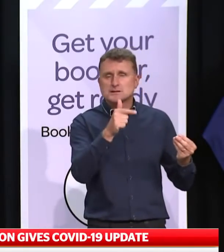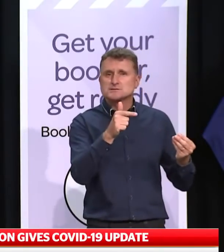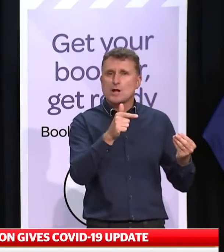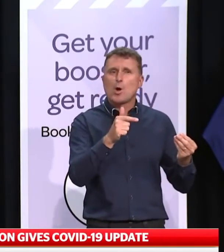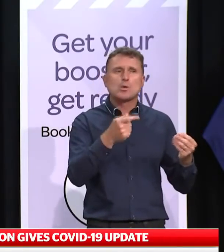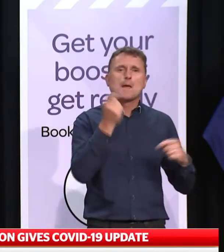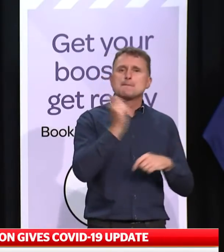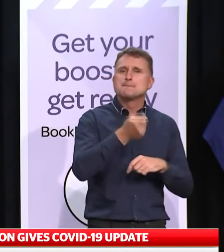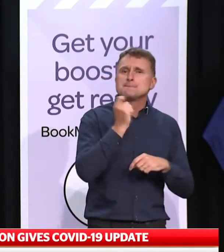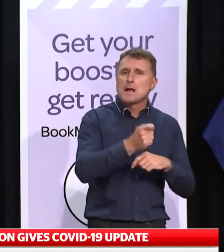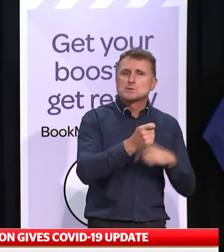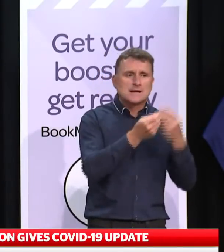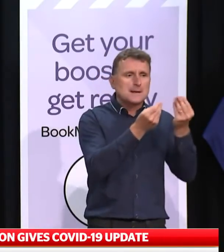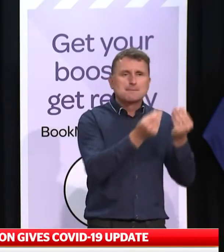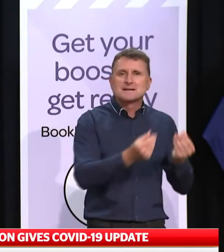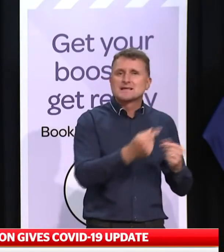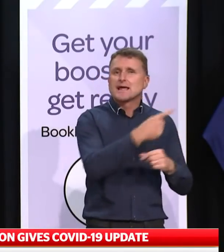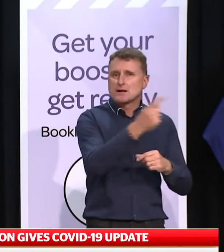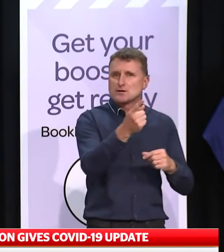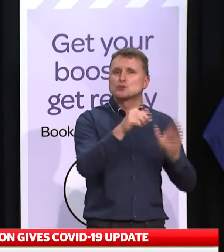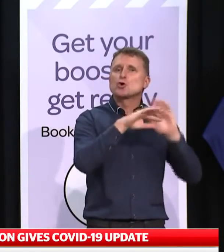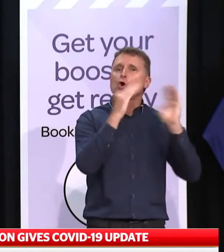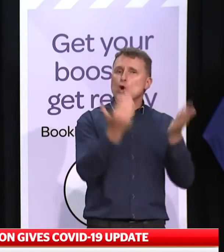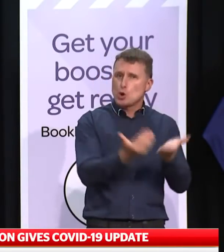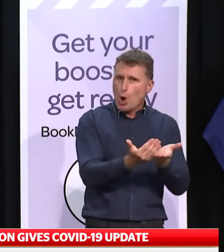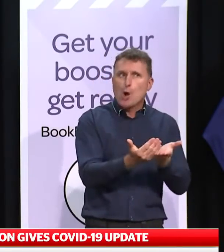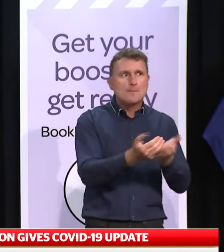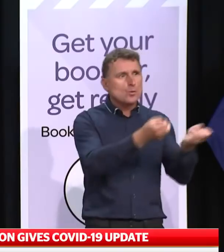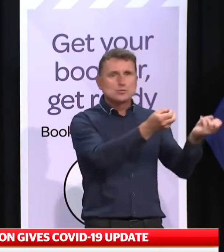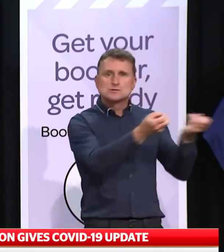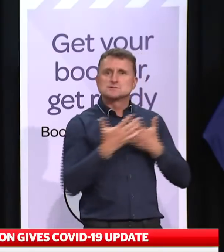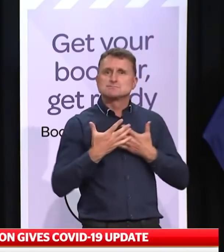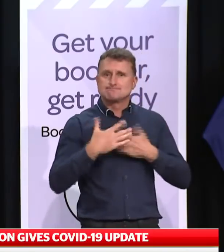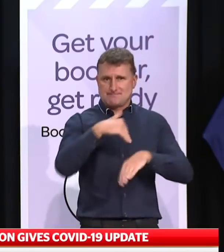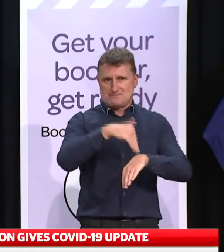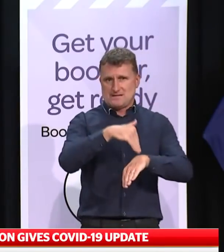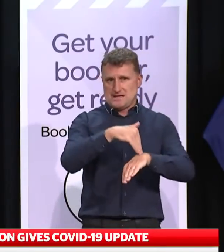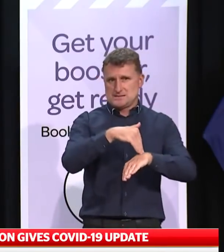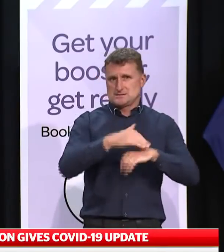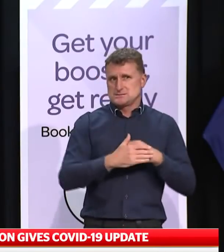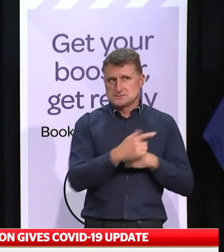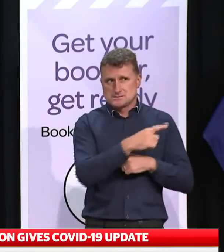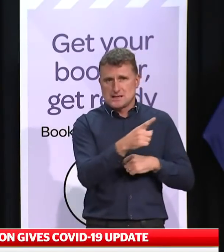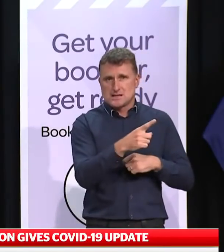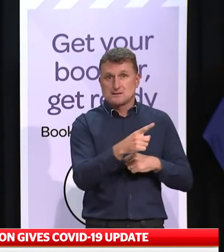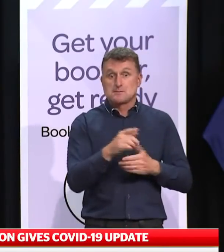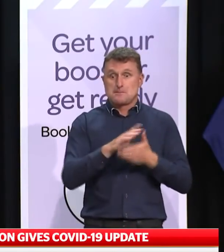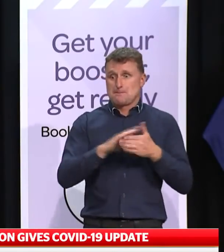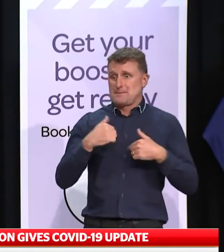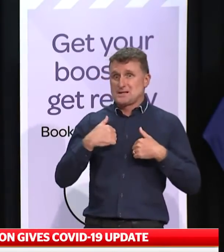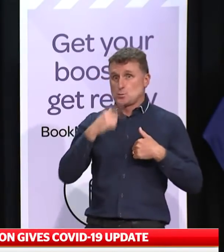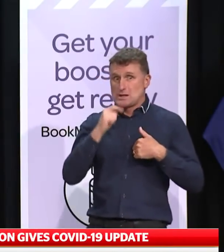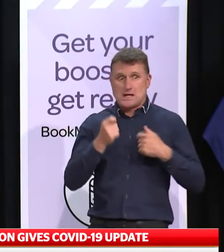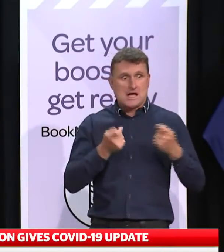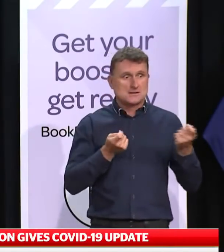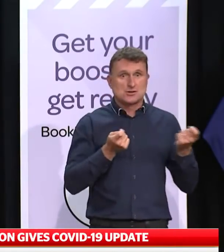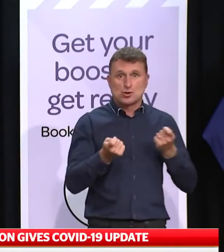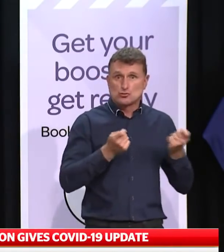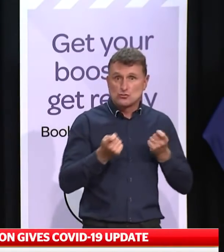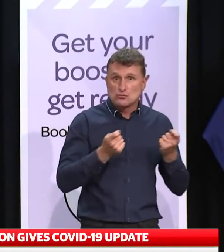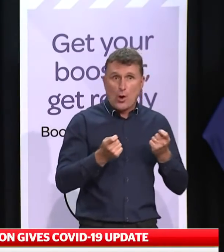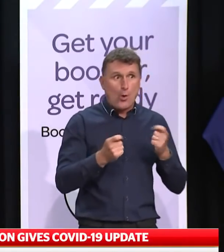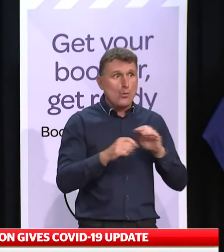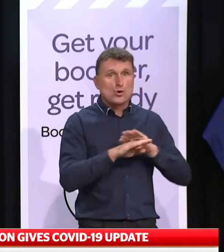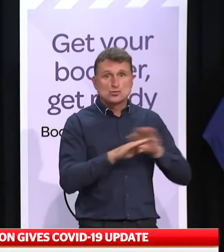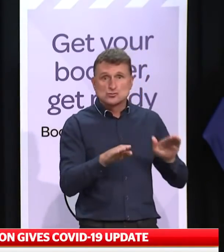chain issue. So I don't think it's as easy as to say we can control something within the non-tradables environment in the way that